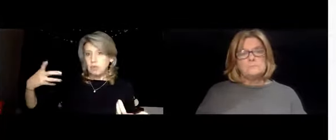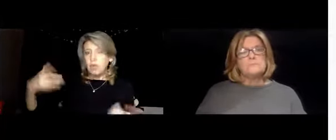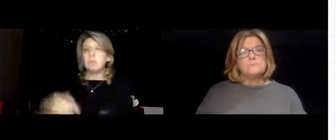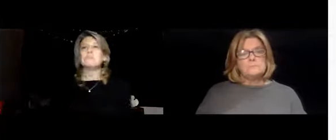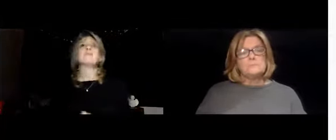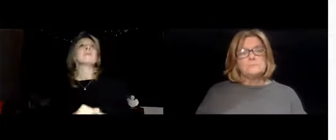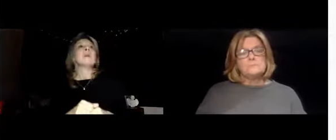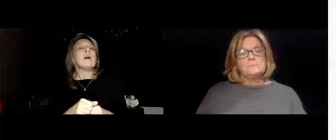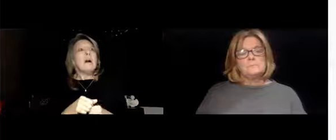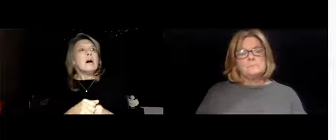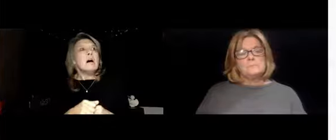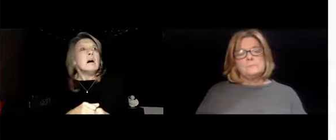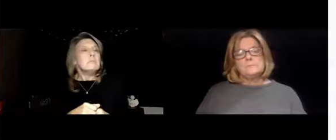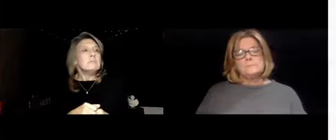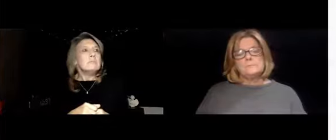needed.